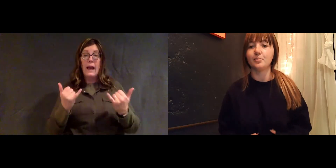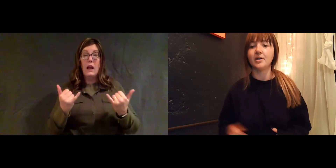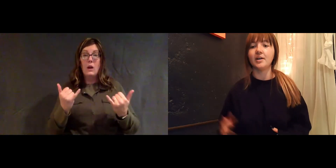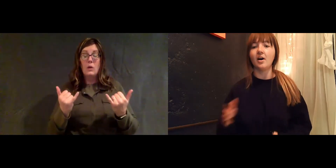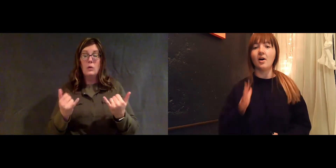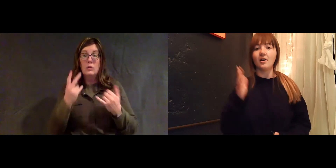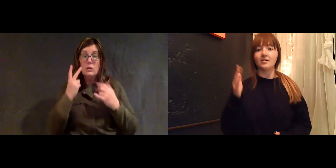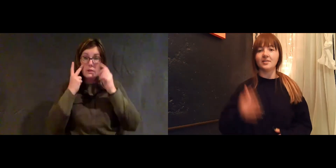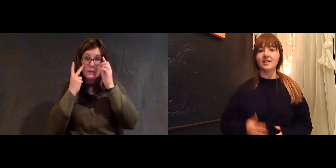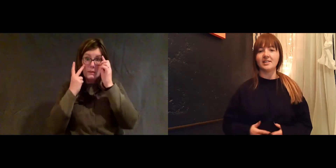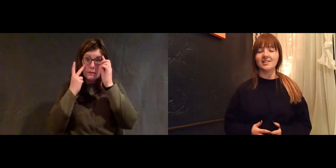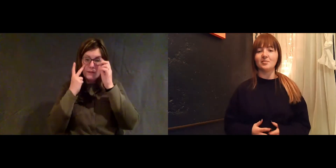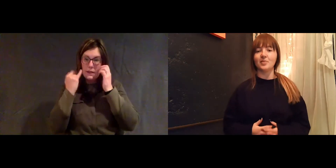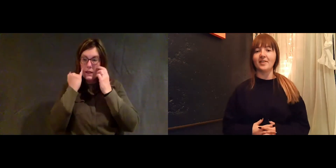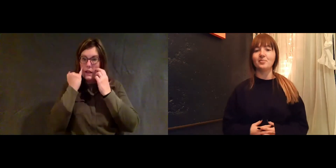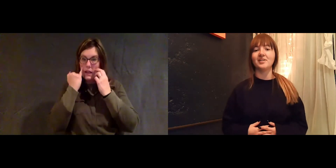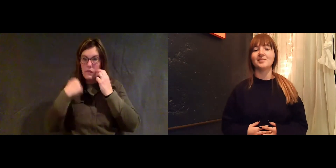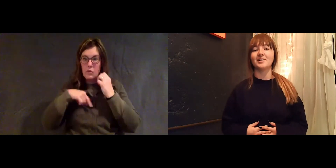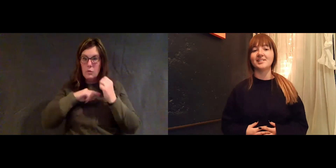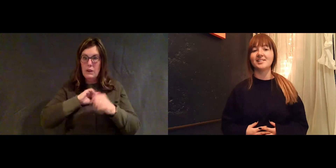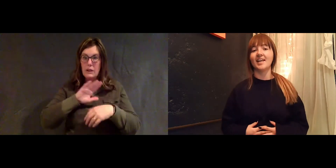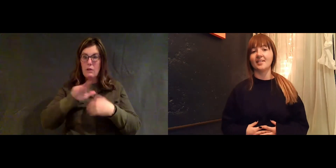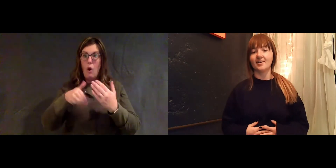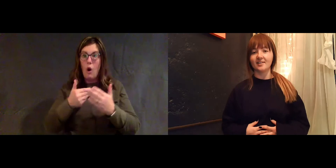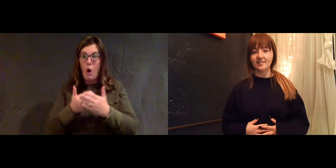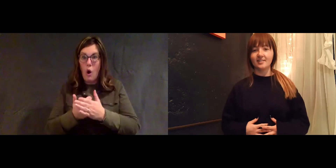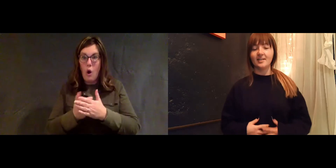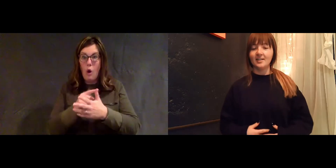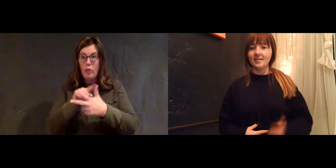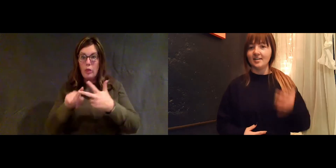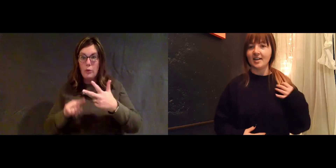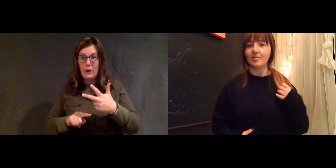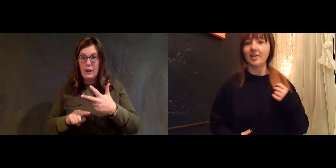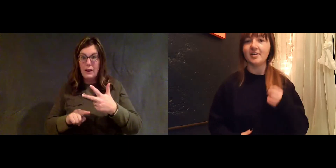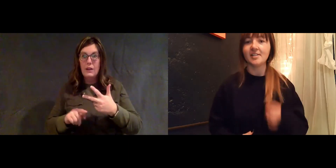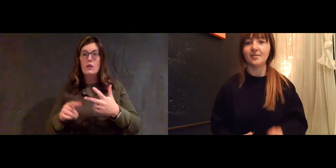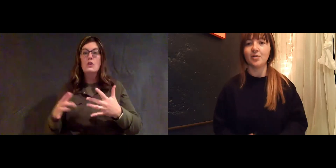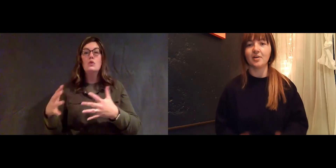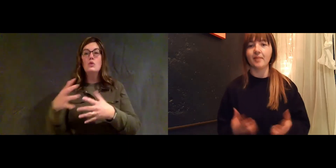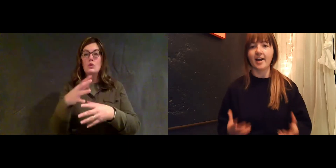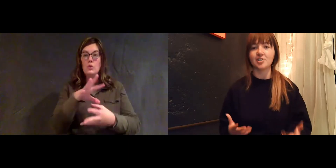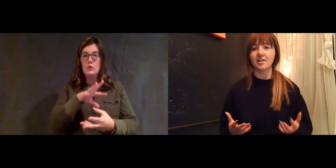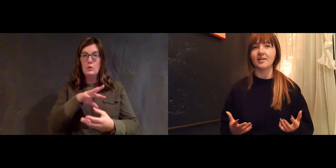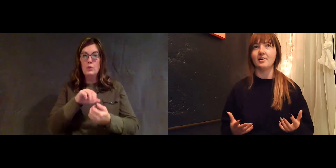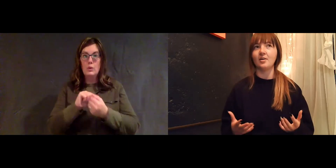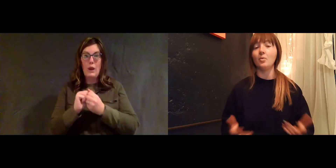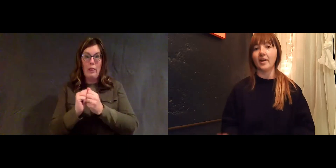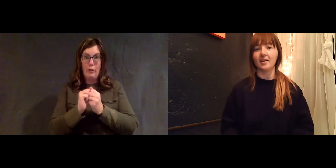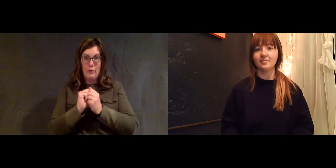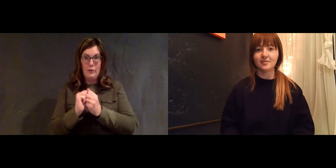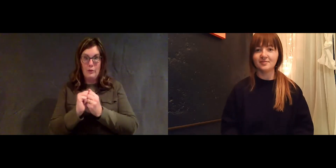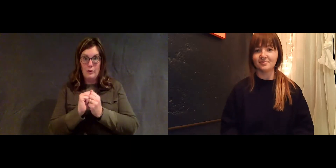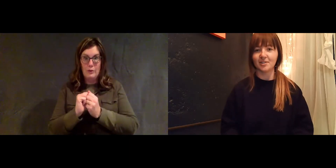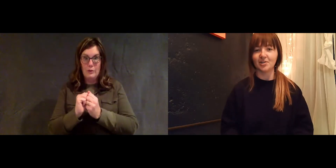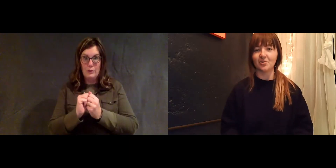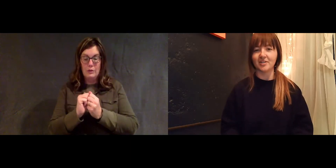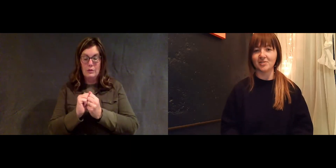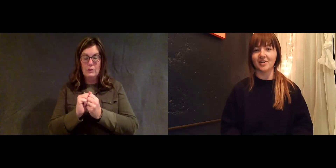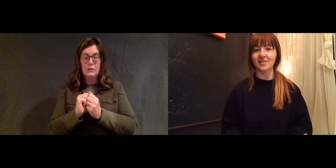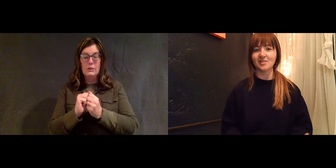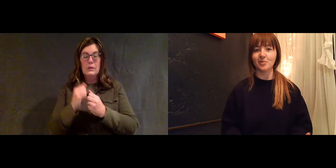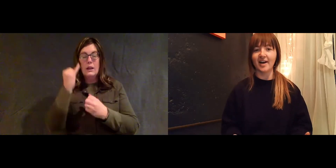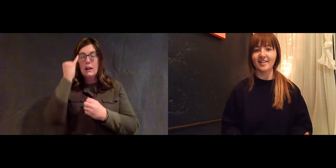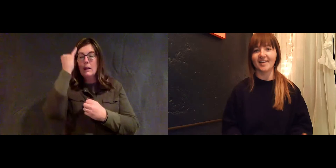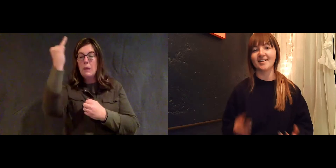we can put all of these breath placements together. And I want you to see if you can imagine a wave when you are